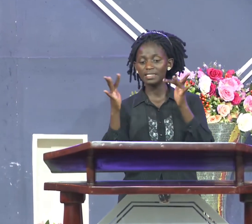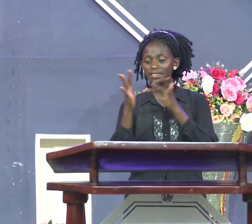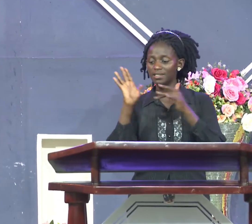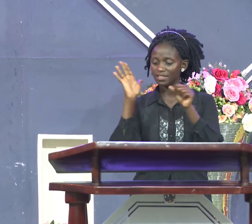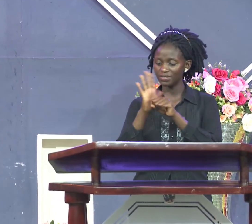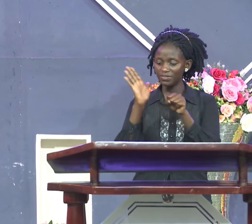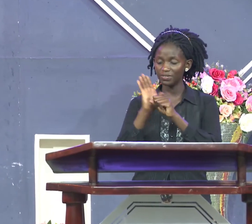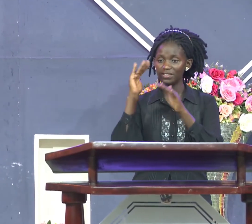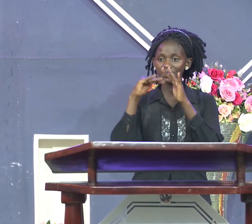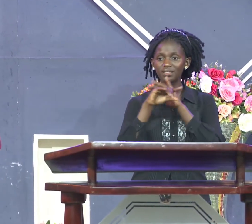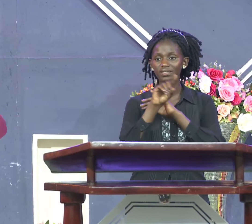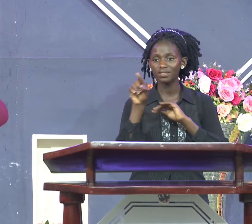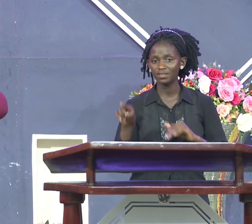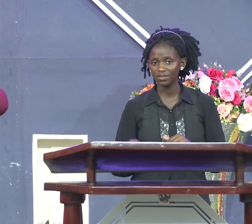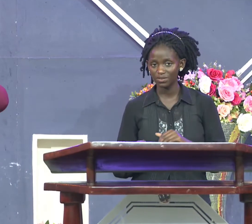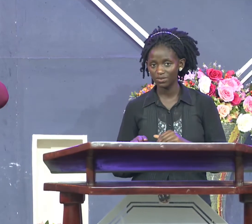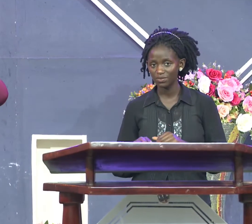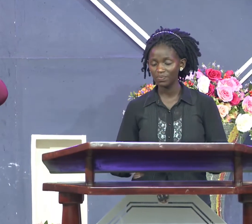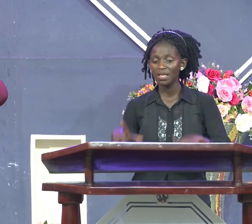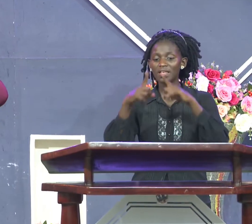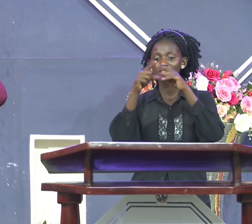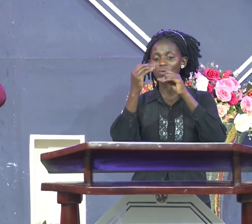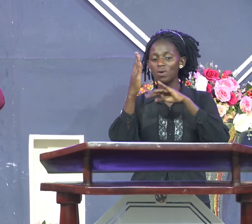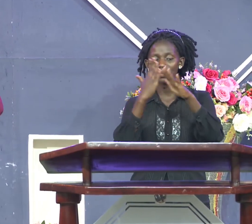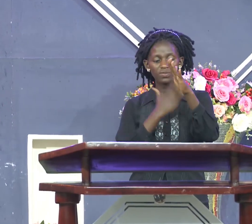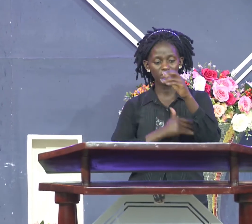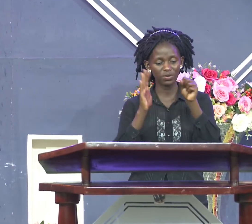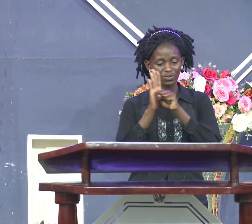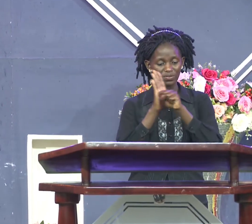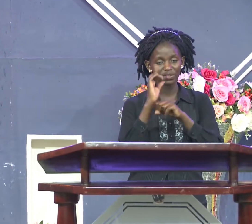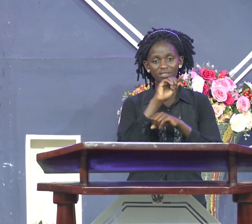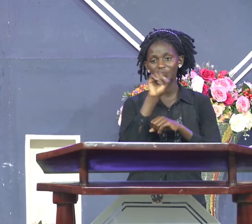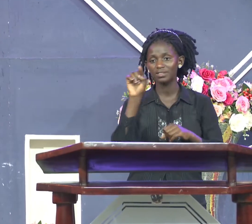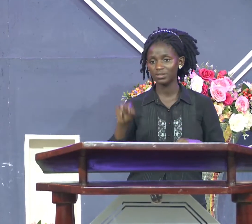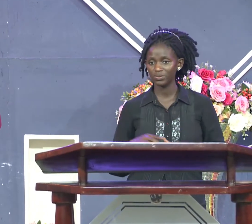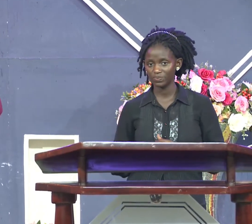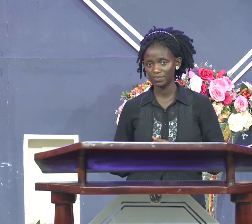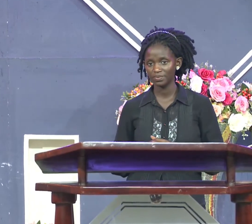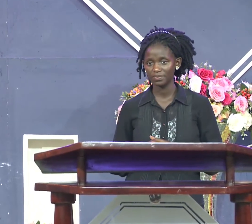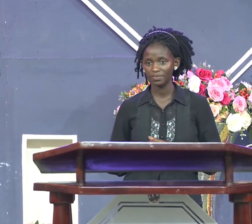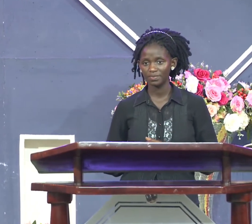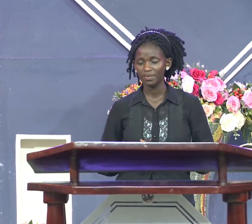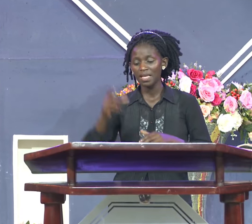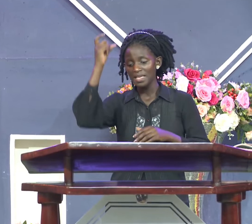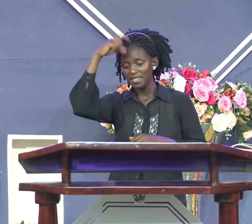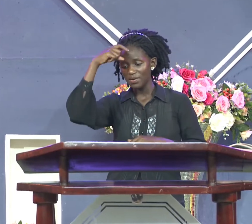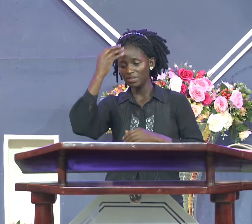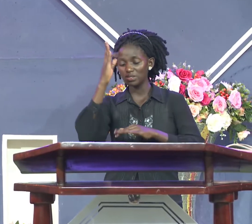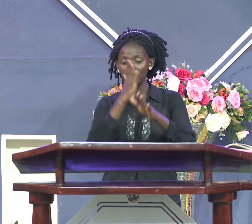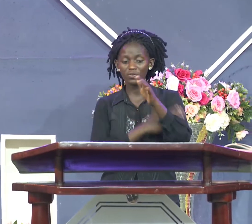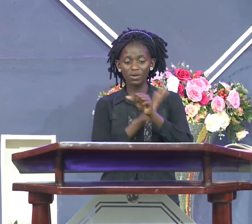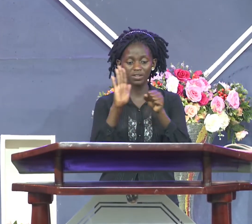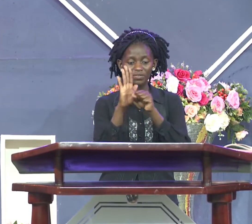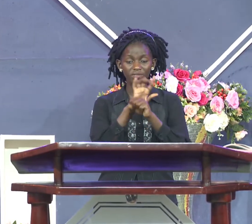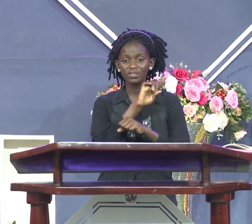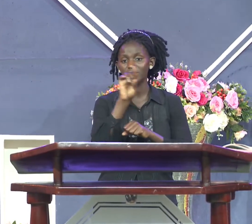ngajude mufe. Jesus being filled in us, when the word of God is filled within